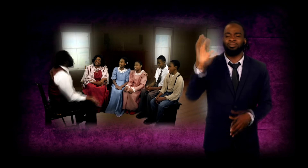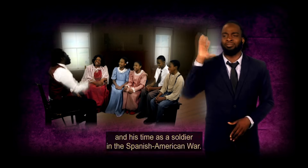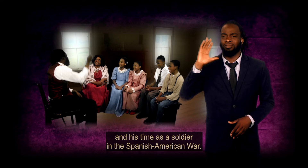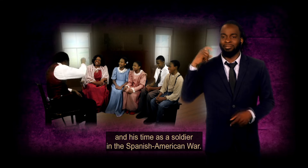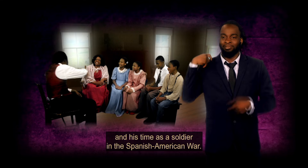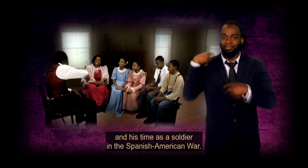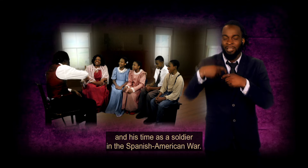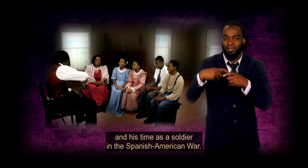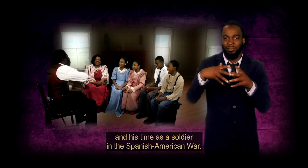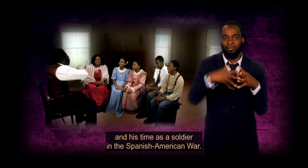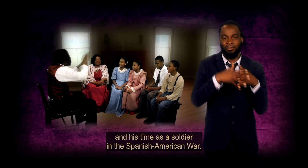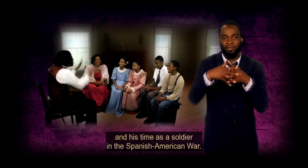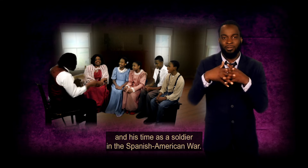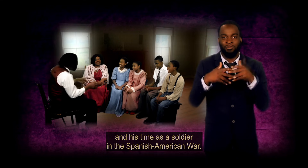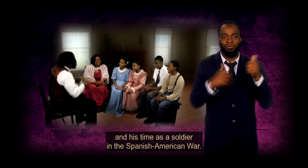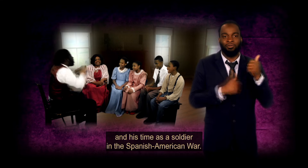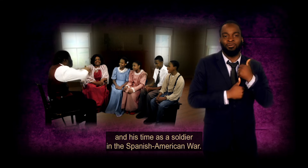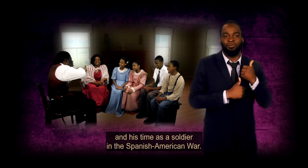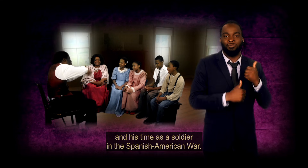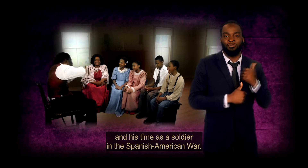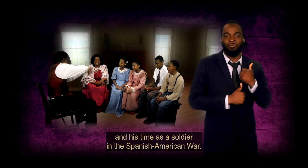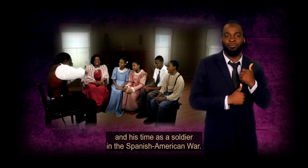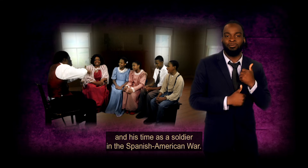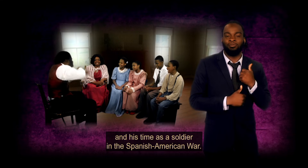and his time as a soldier in the Spanish-American War.